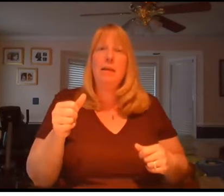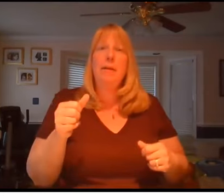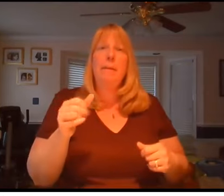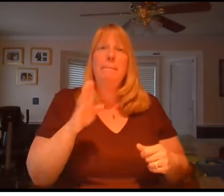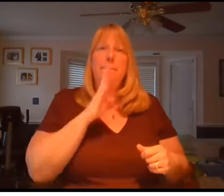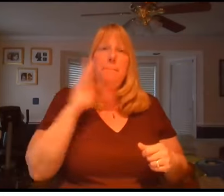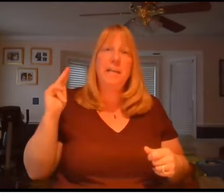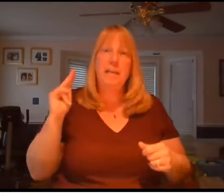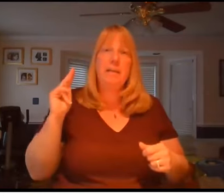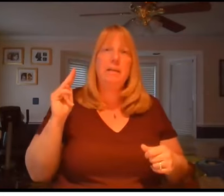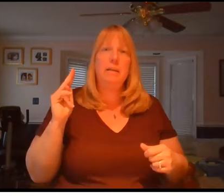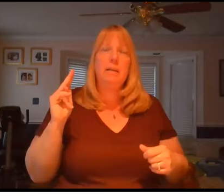have not